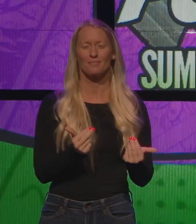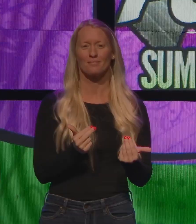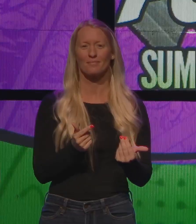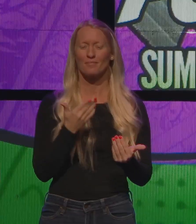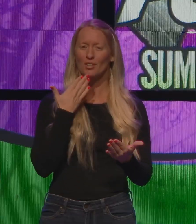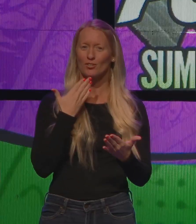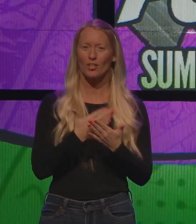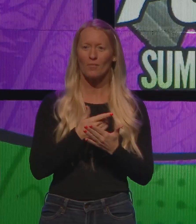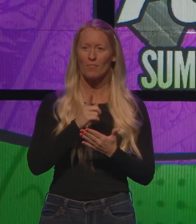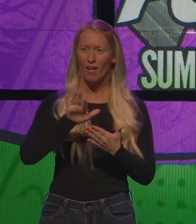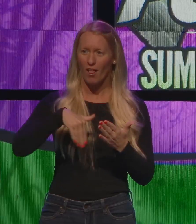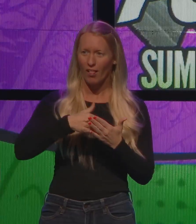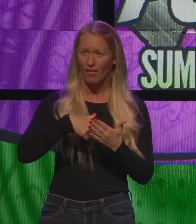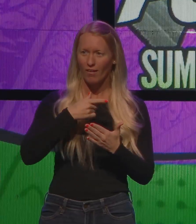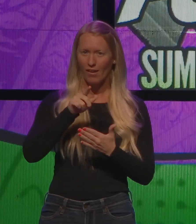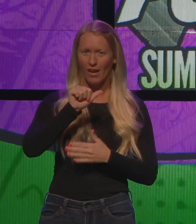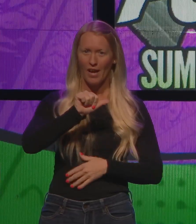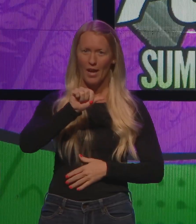Well done. You all get an A+.